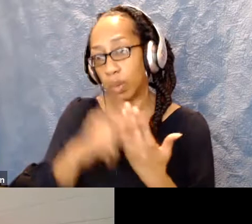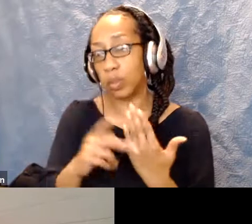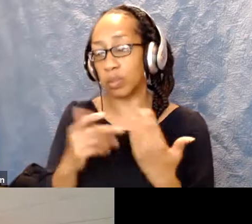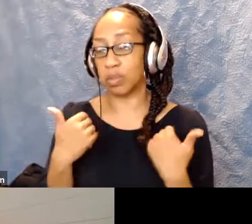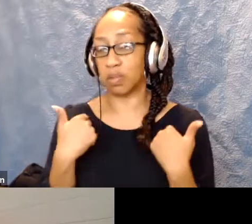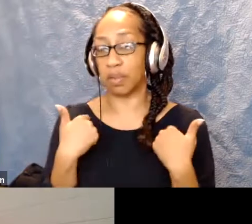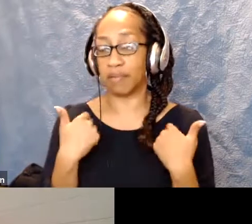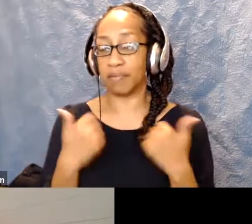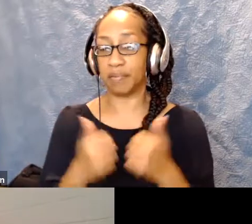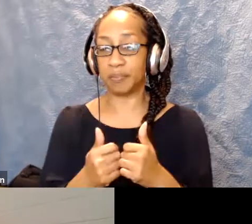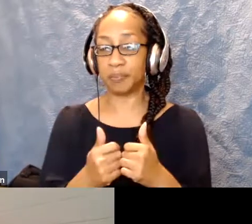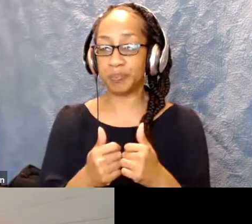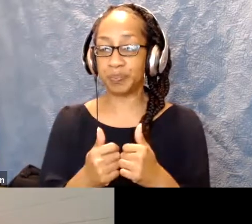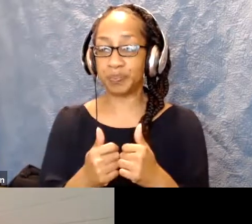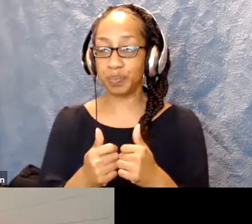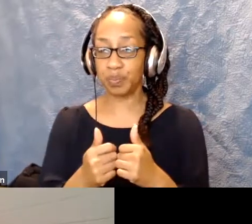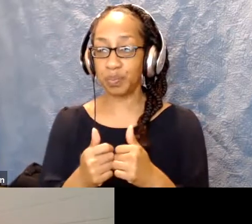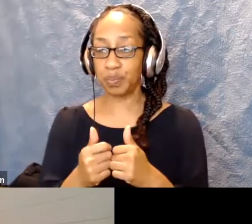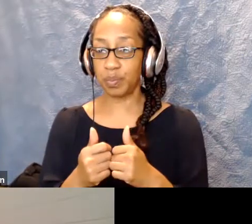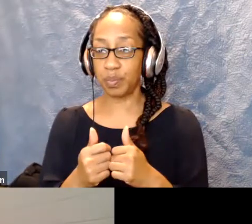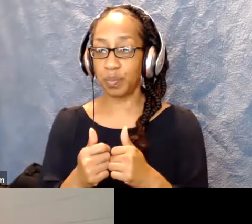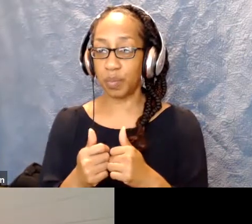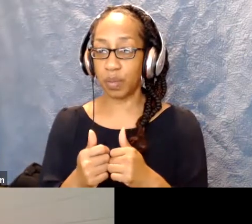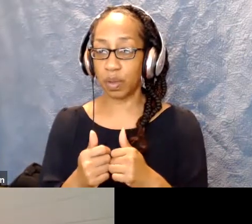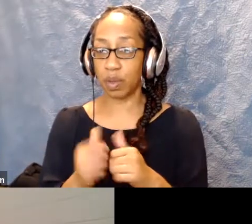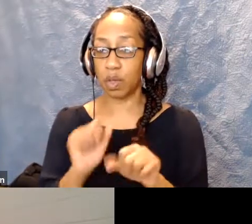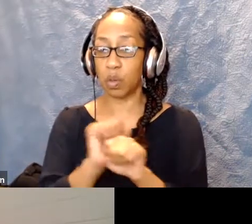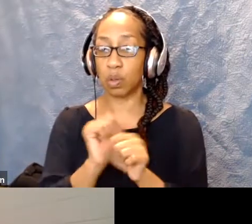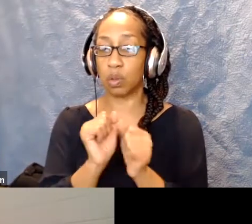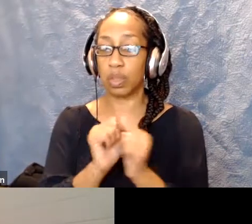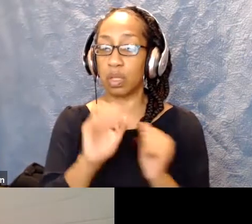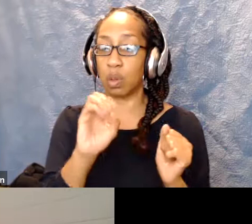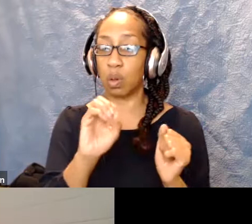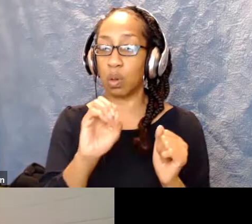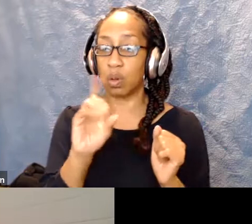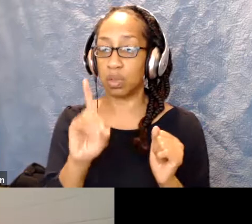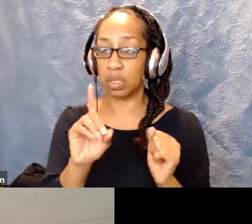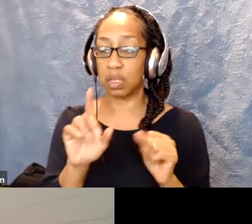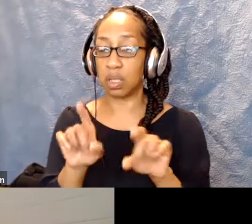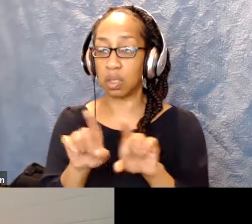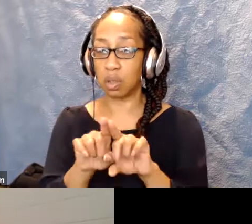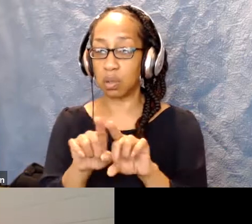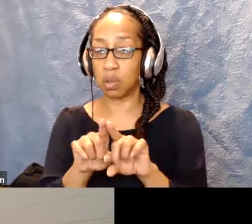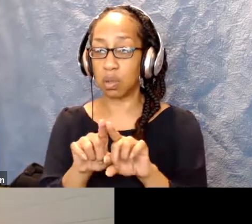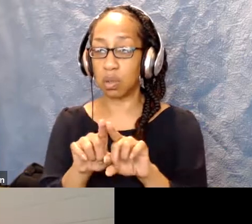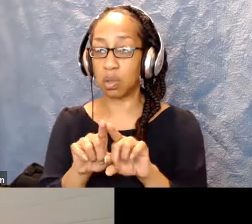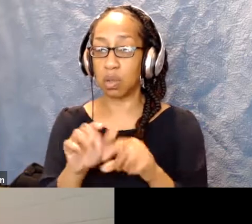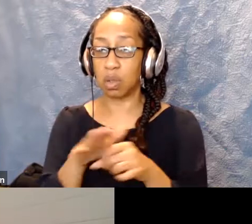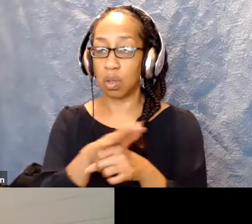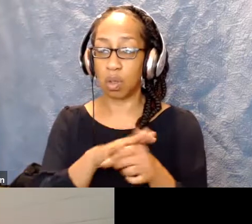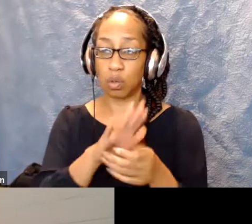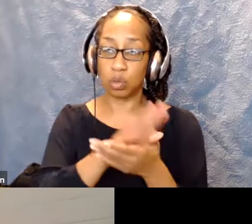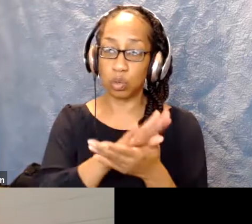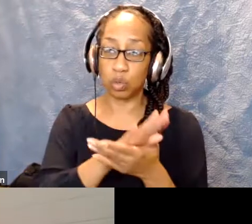that work with OOD specifically, and then also local schools and special